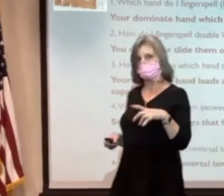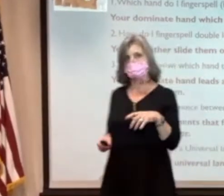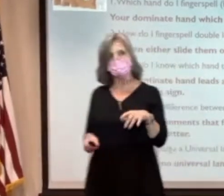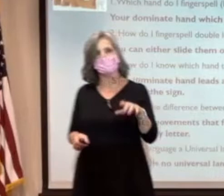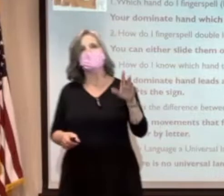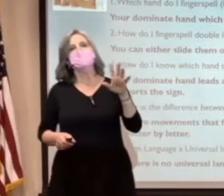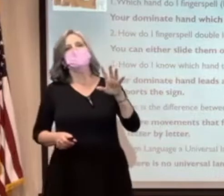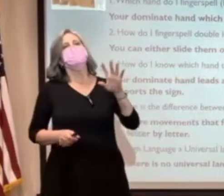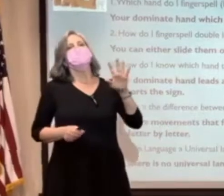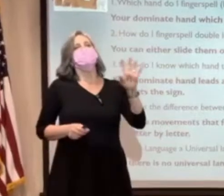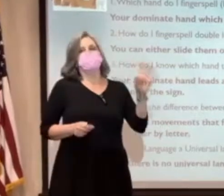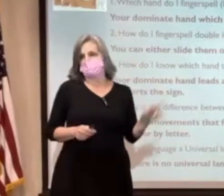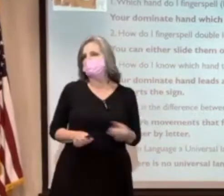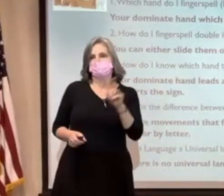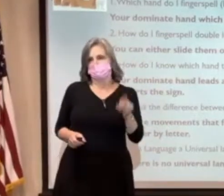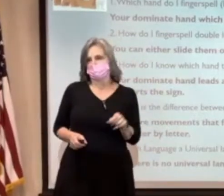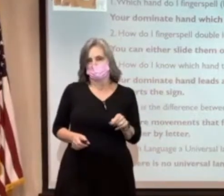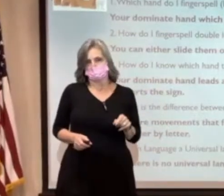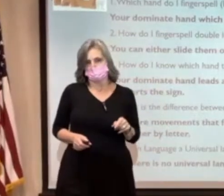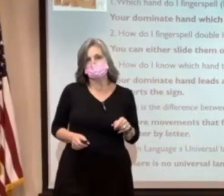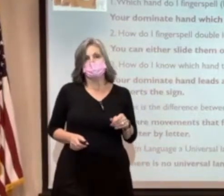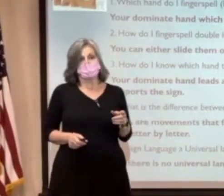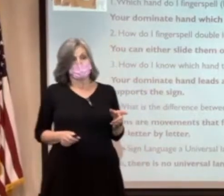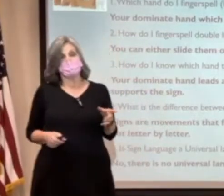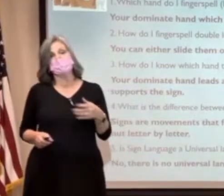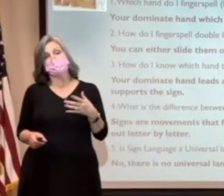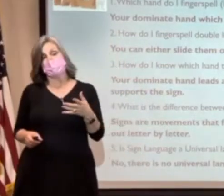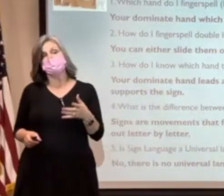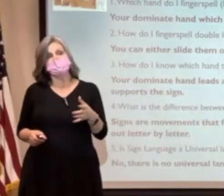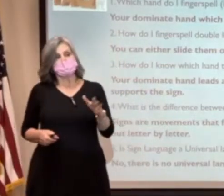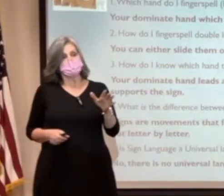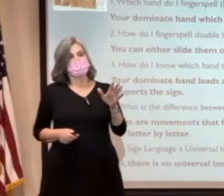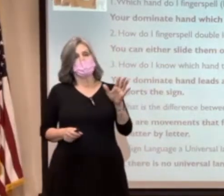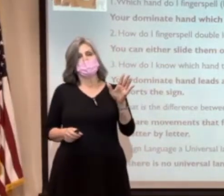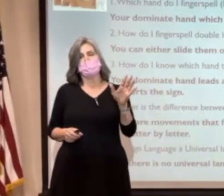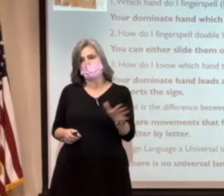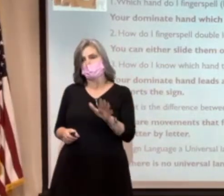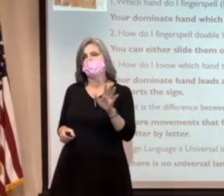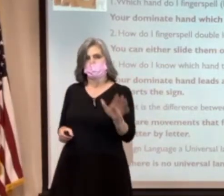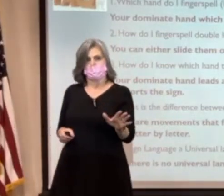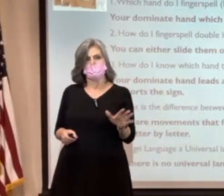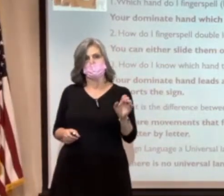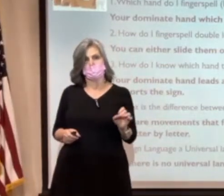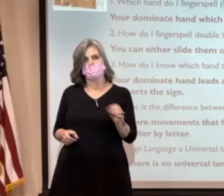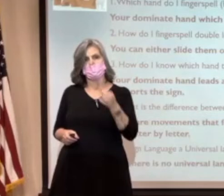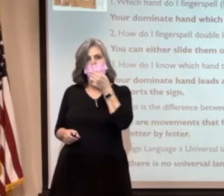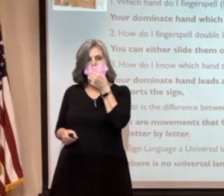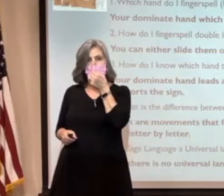language that's the same in every country. There's actually the same linguistical changes in language. For example,